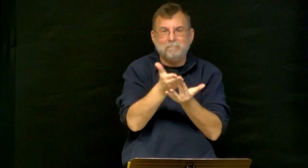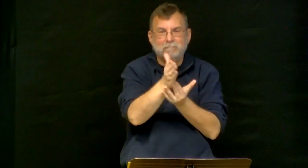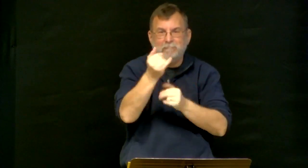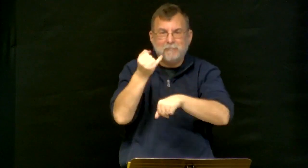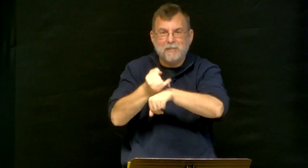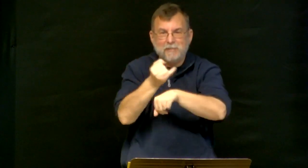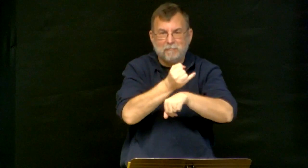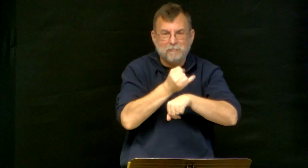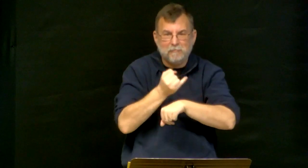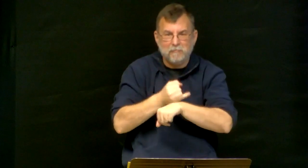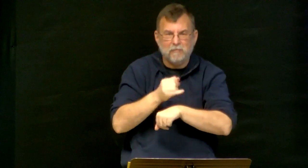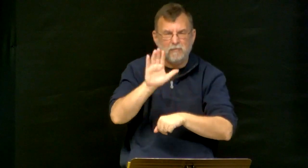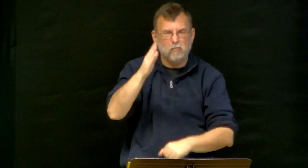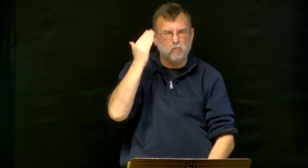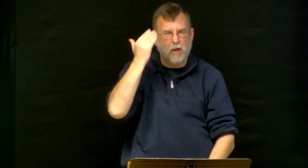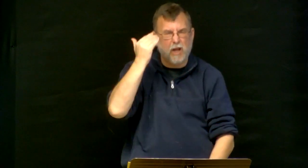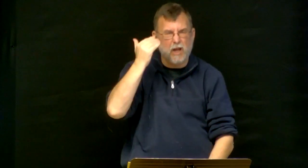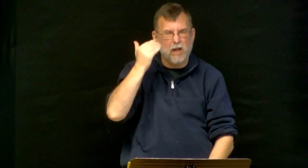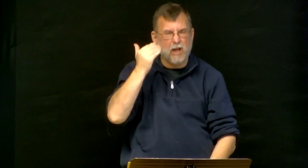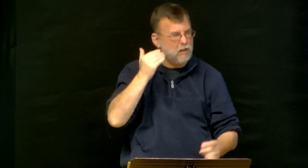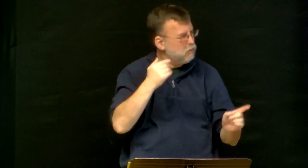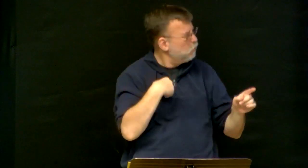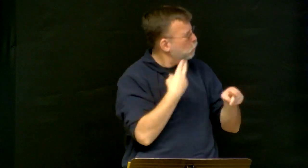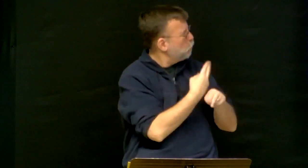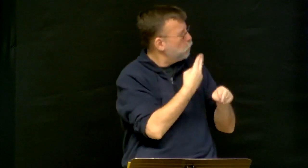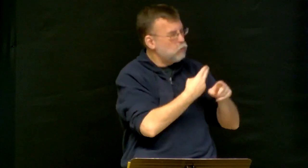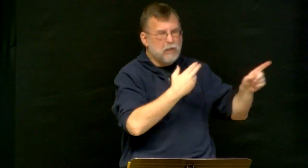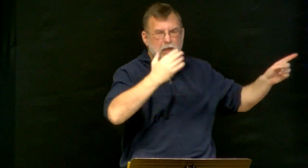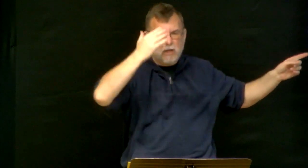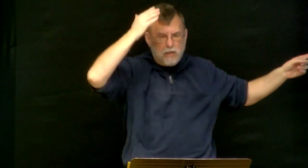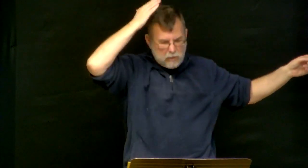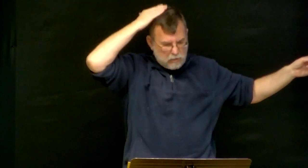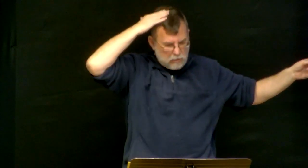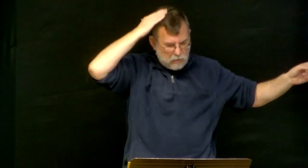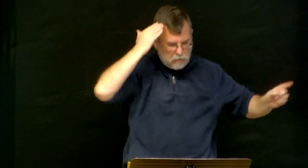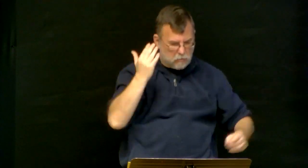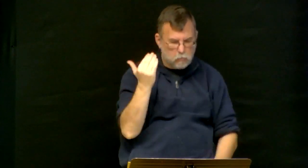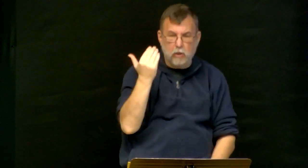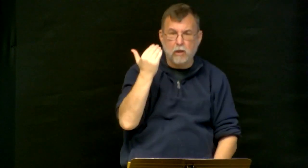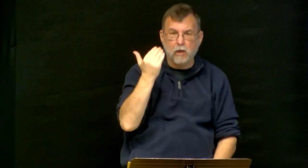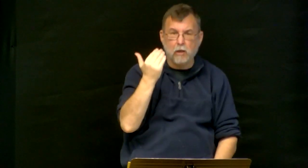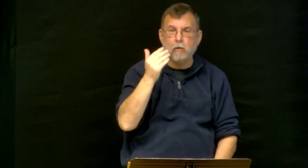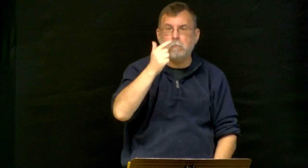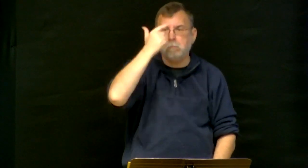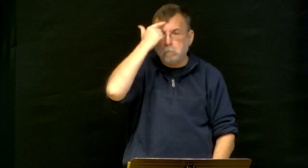on our heads and we had to go through the campus. And why would we use a hat like that?